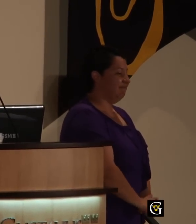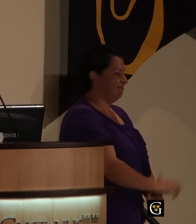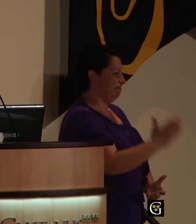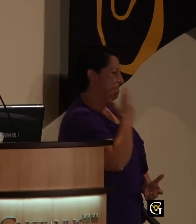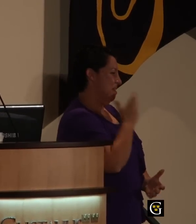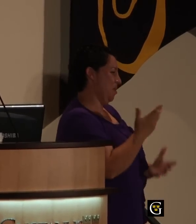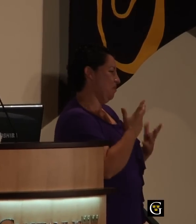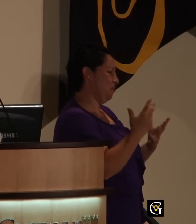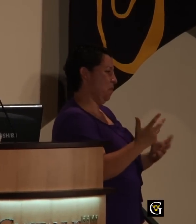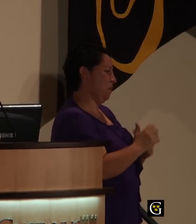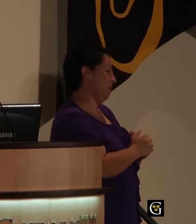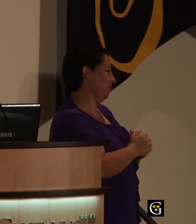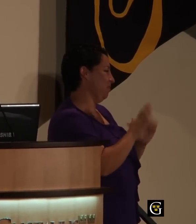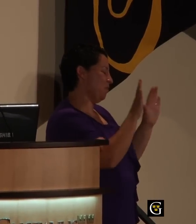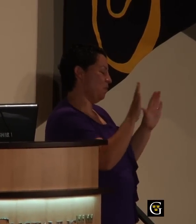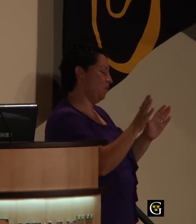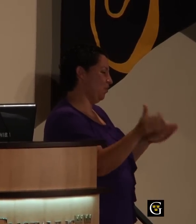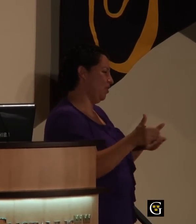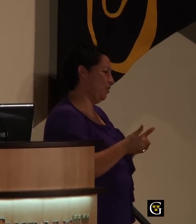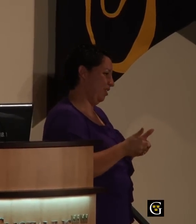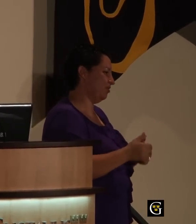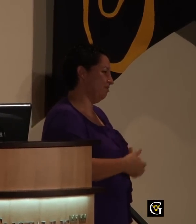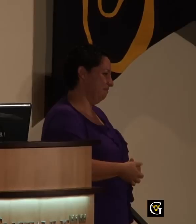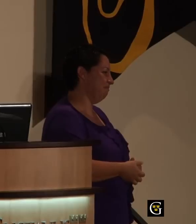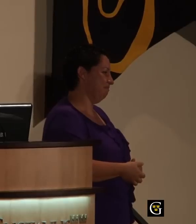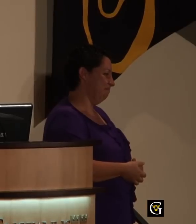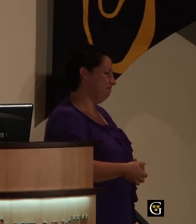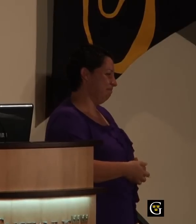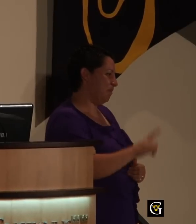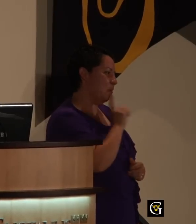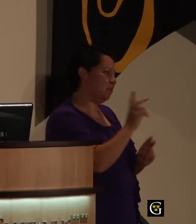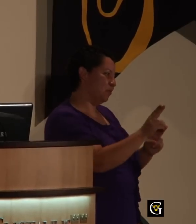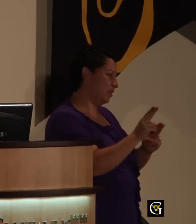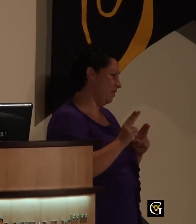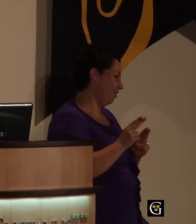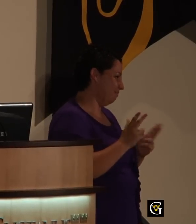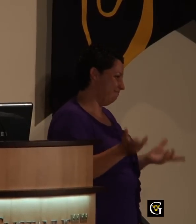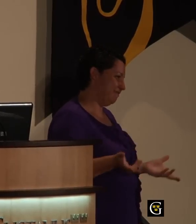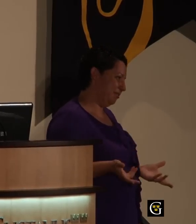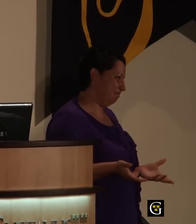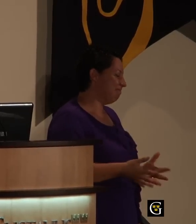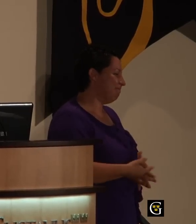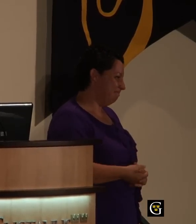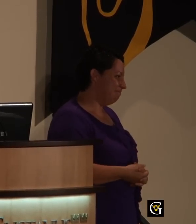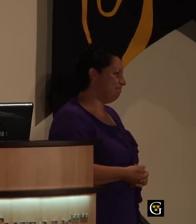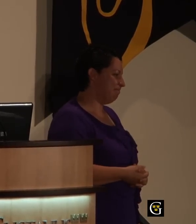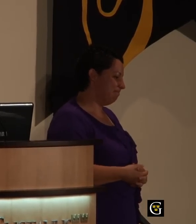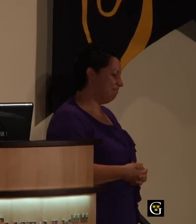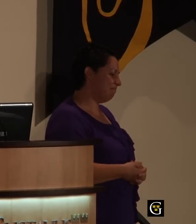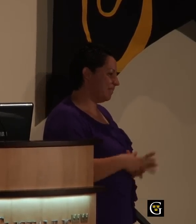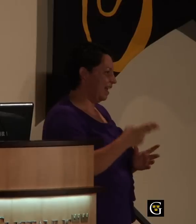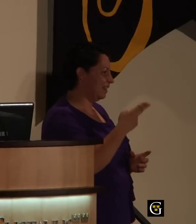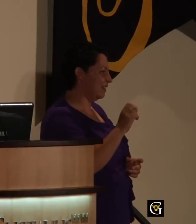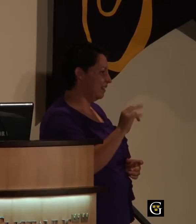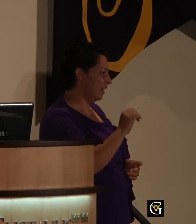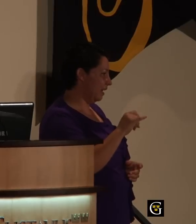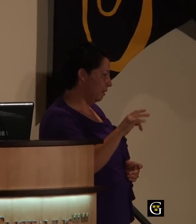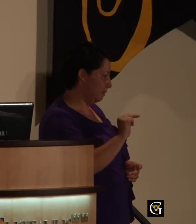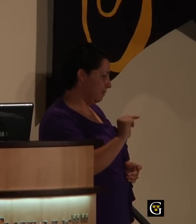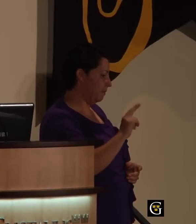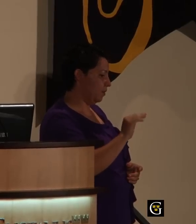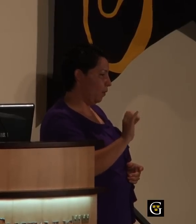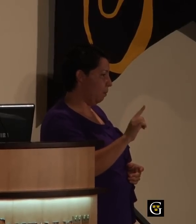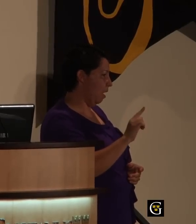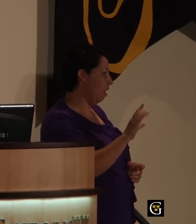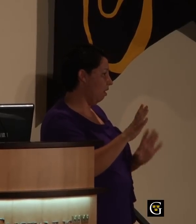Thank you so much for that wonderful introduction. I'm truly honored to be here ahead of the Nobel Conference.